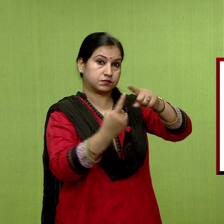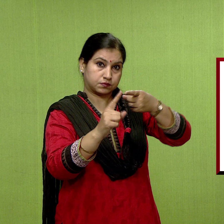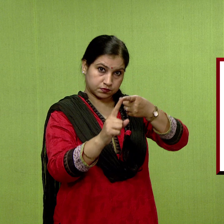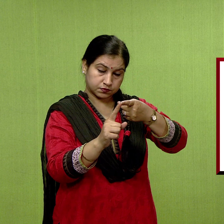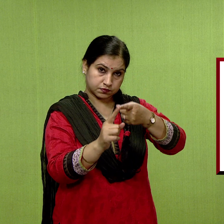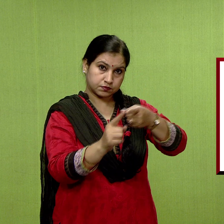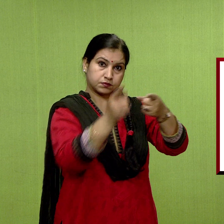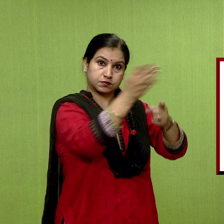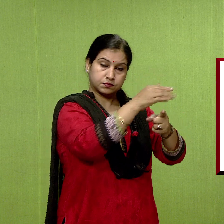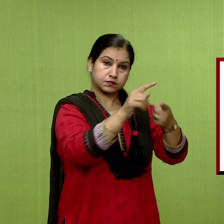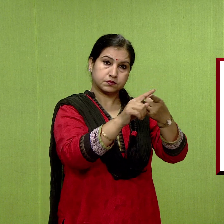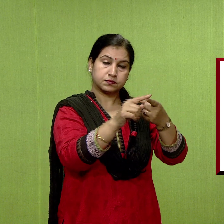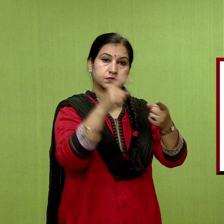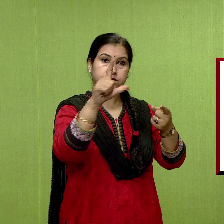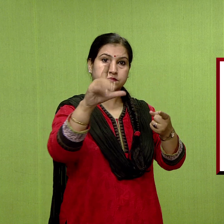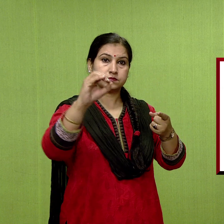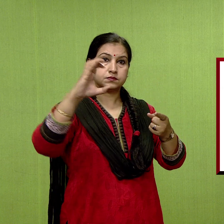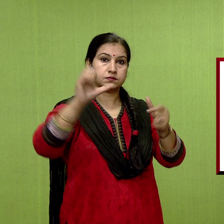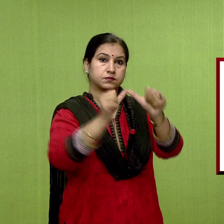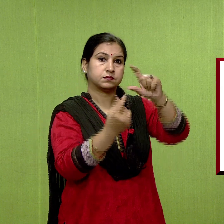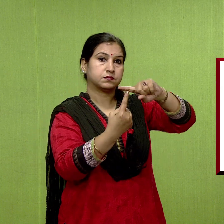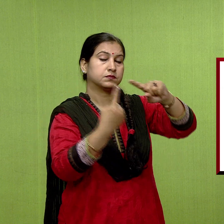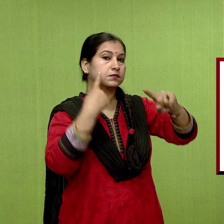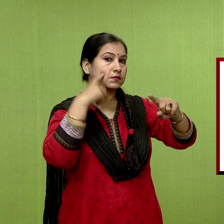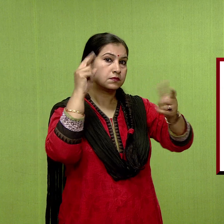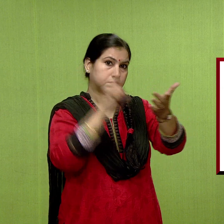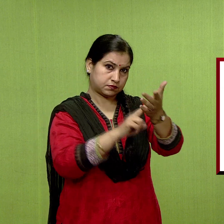and the second is relative location.